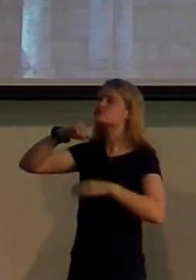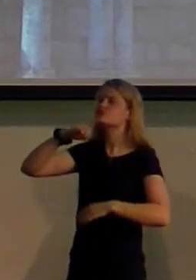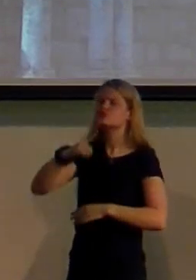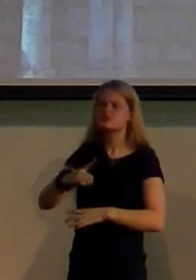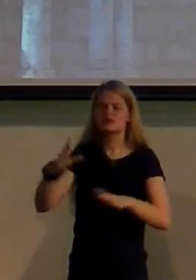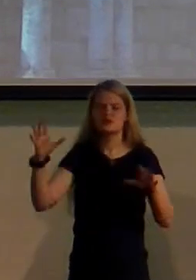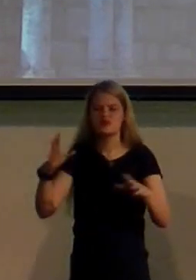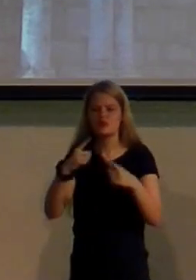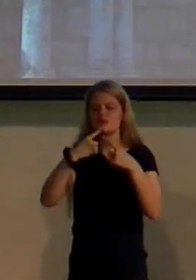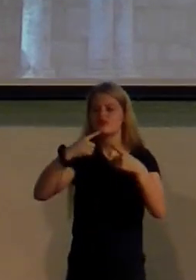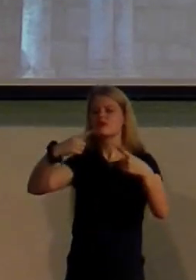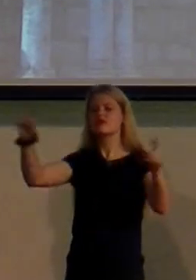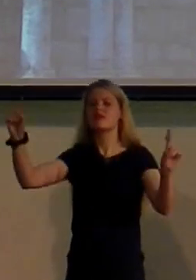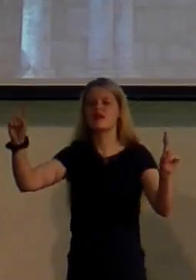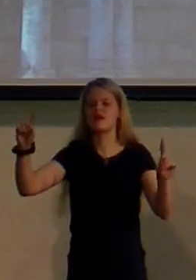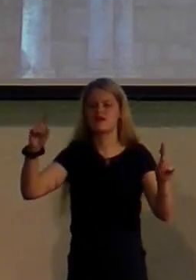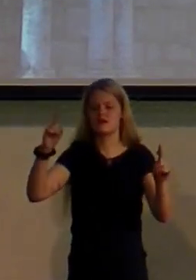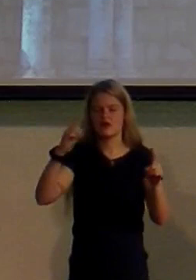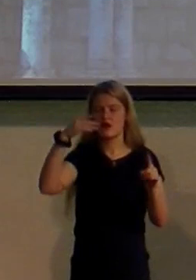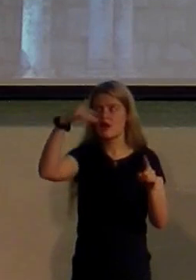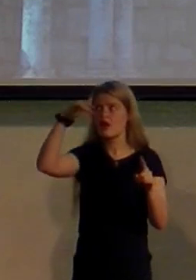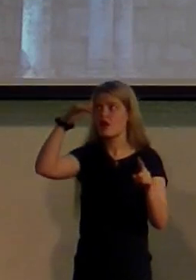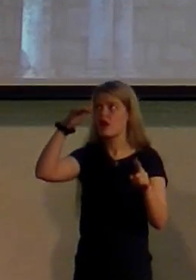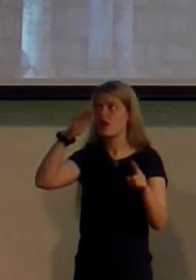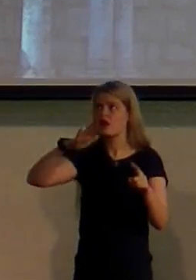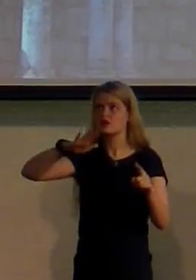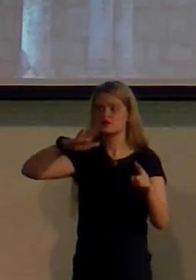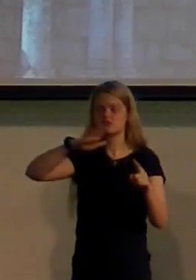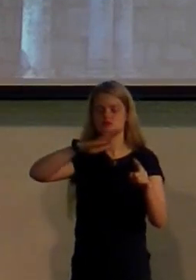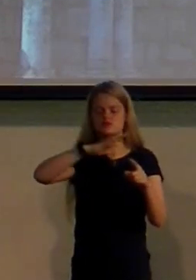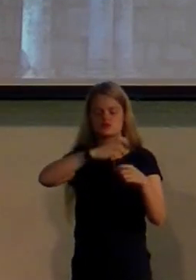handiwork of God. Psalms 19, verse 1.